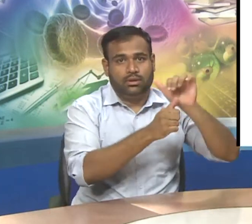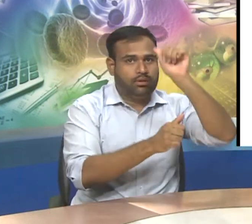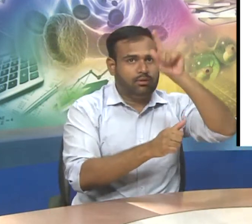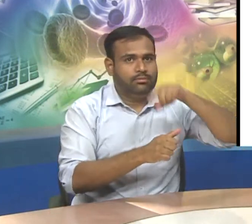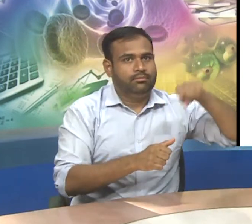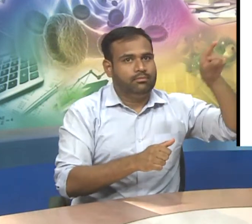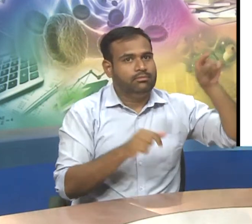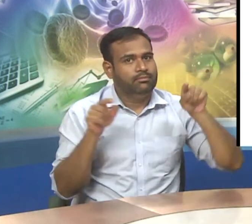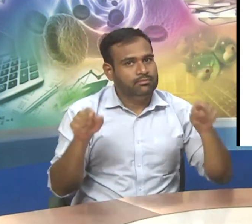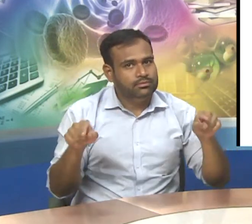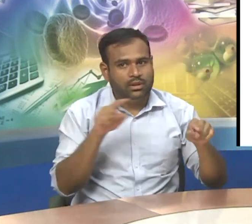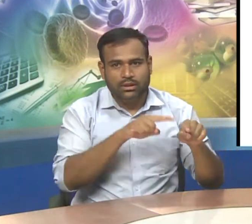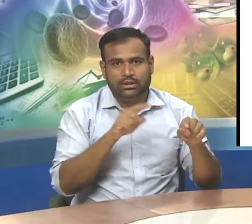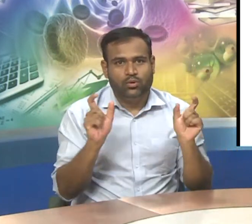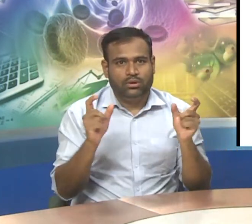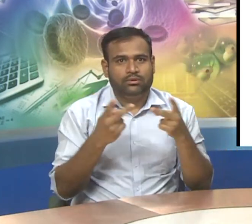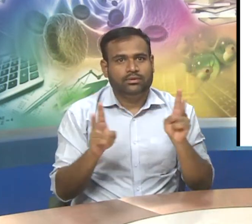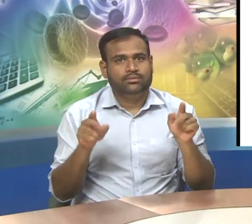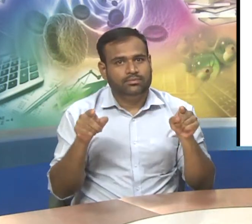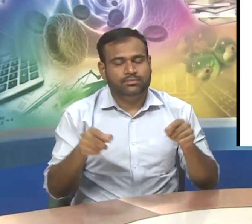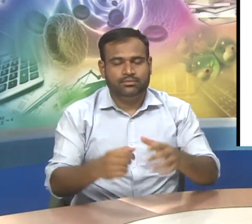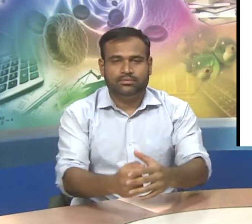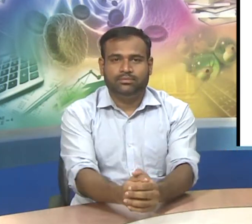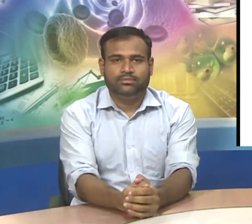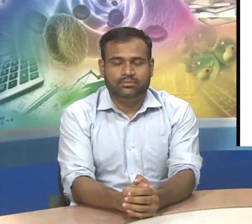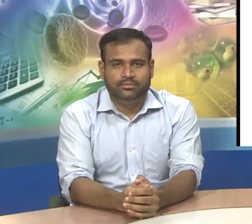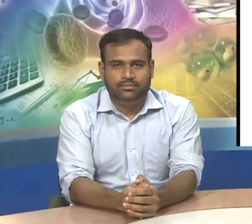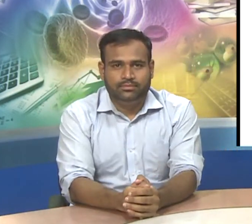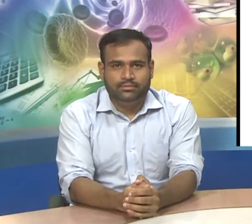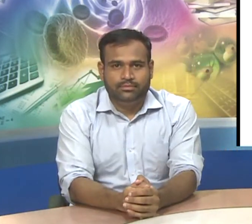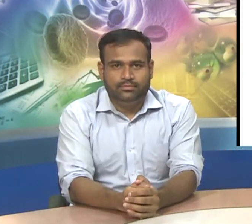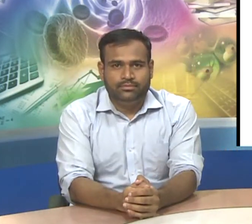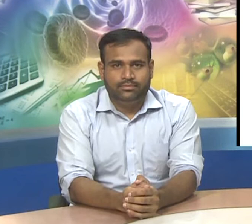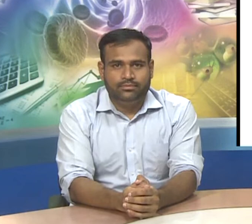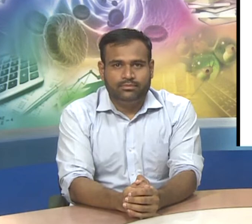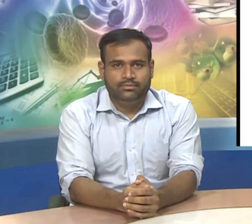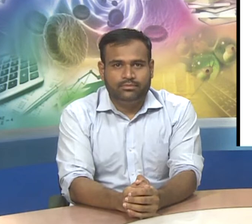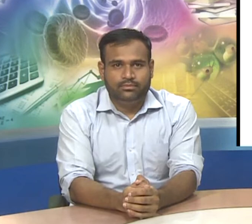So governor is the nominal head in the state, and in union, president is the nominal head.